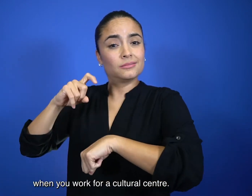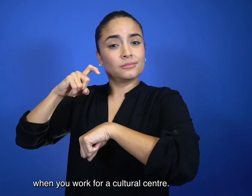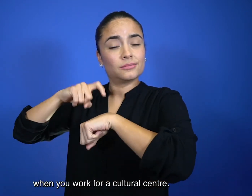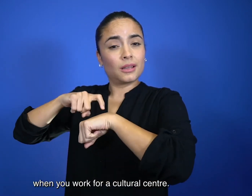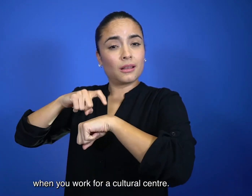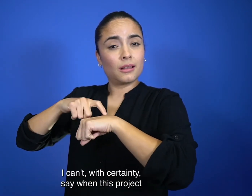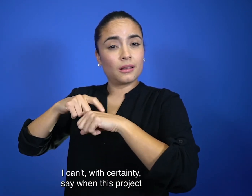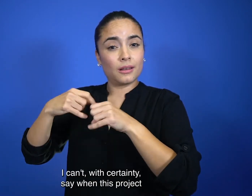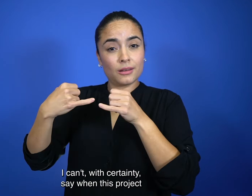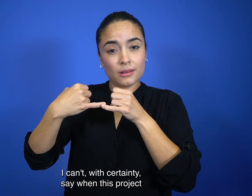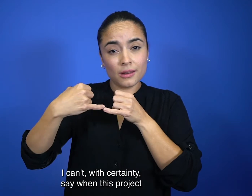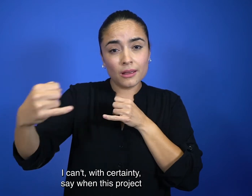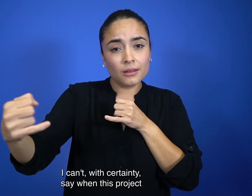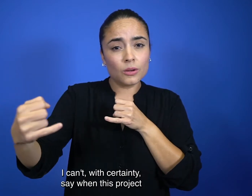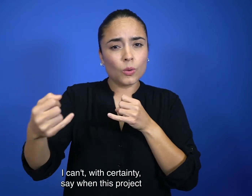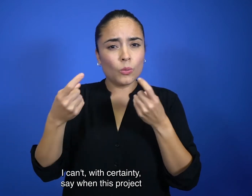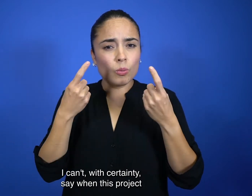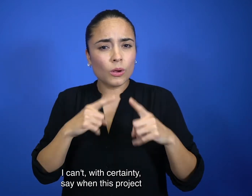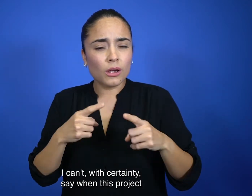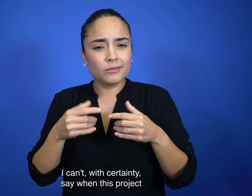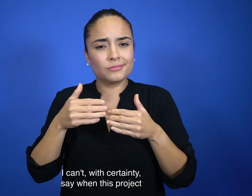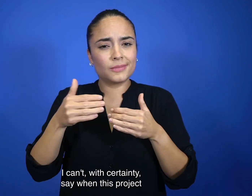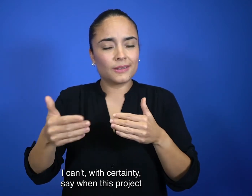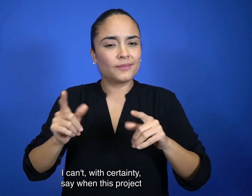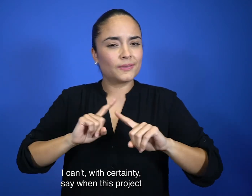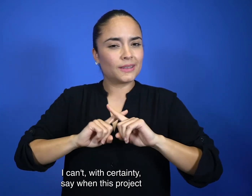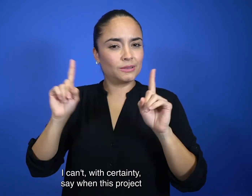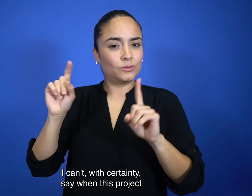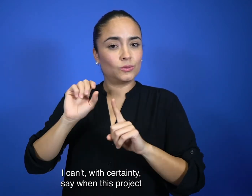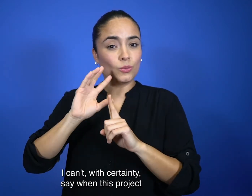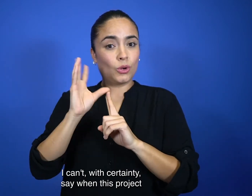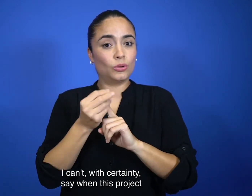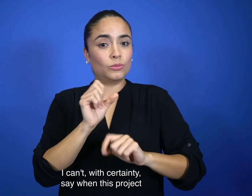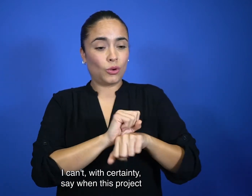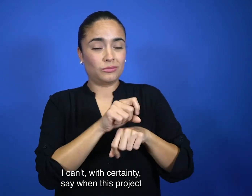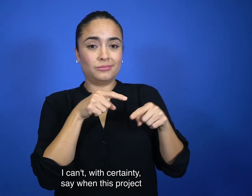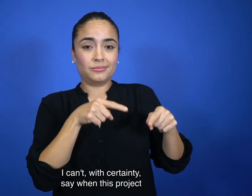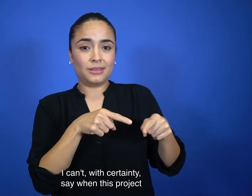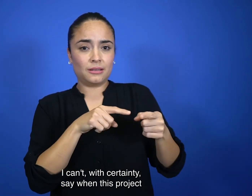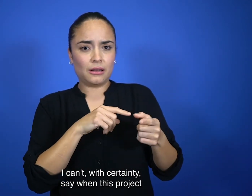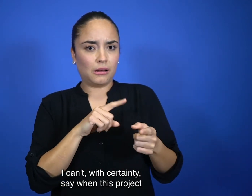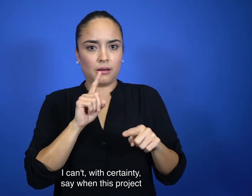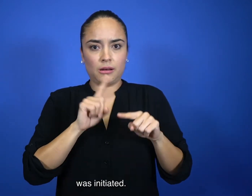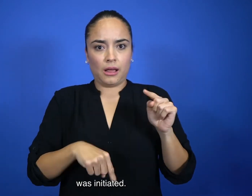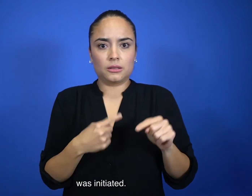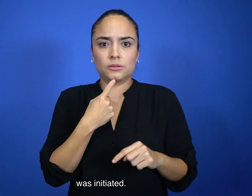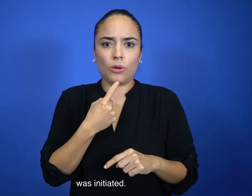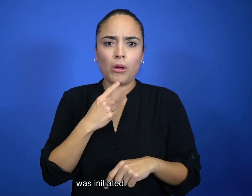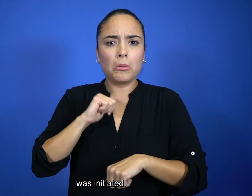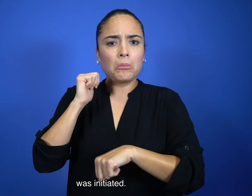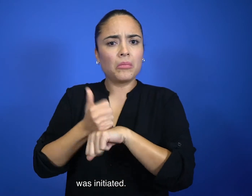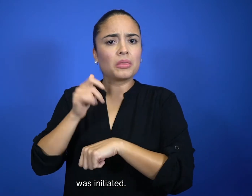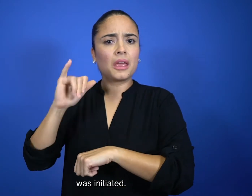center. I can't with certainty say when this project was initiated.